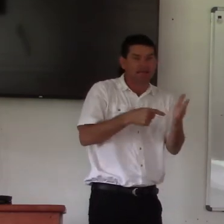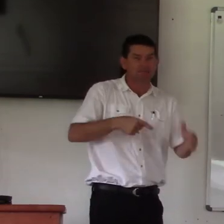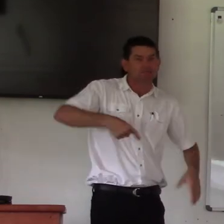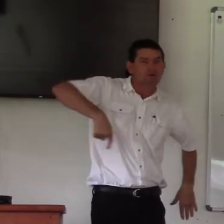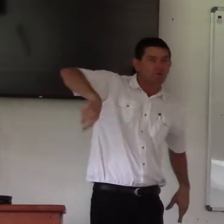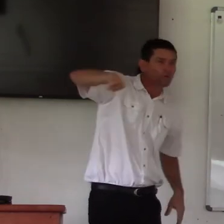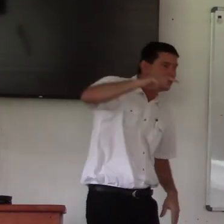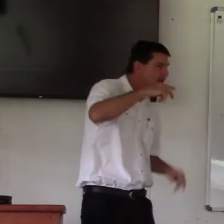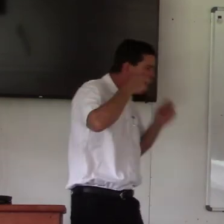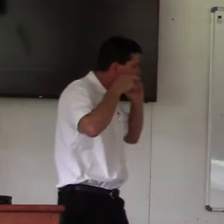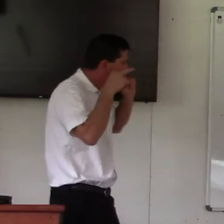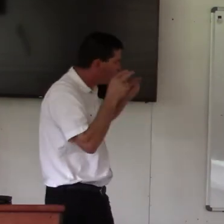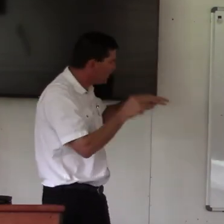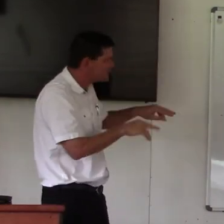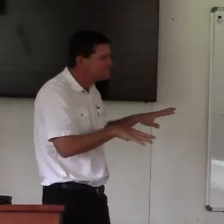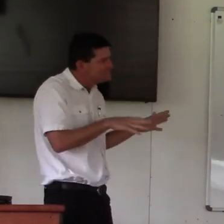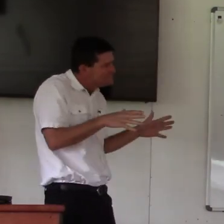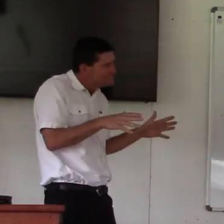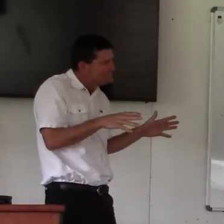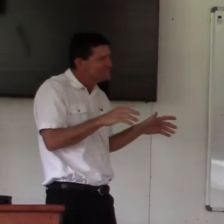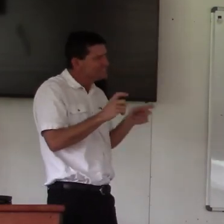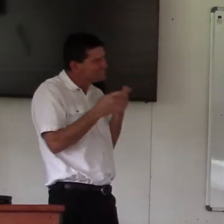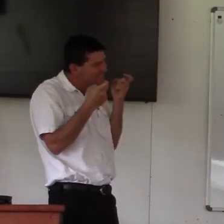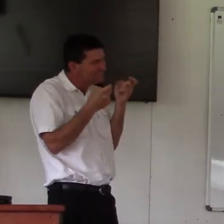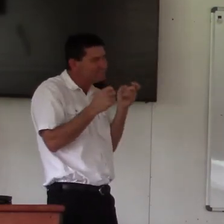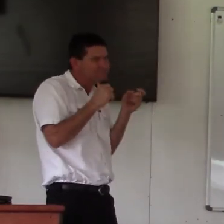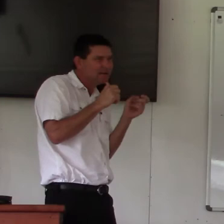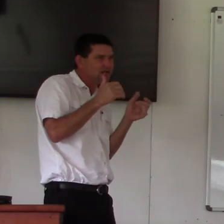sometimes we watch sin, not